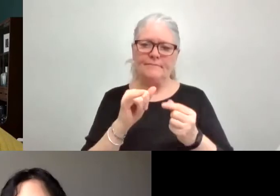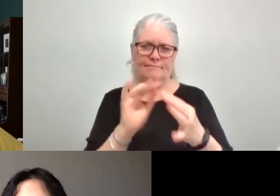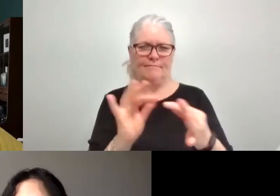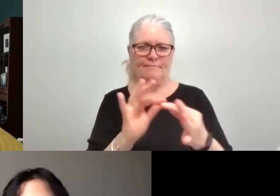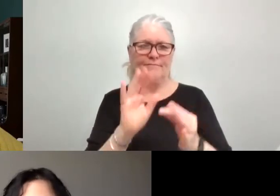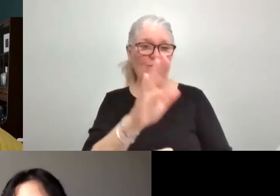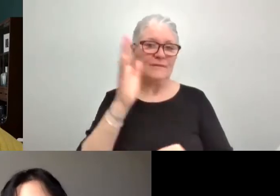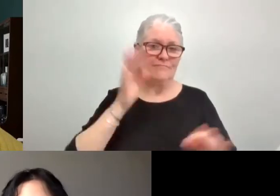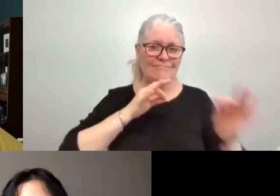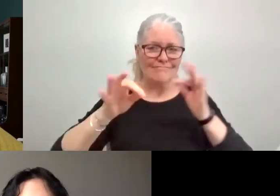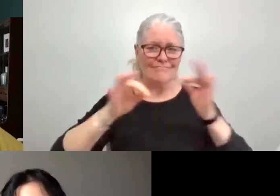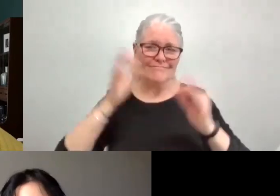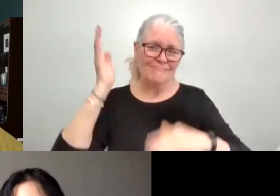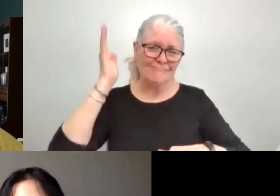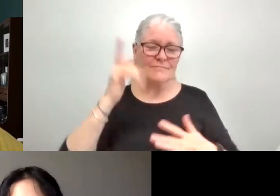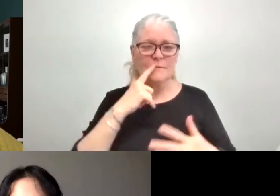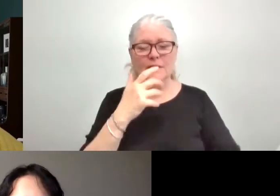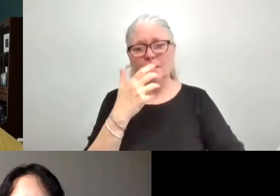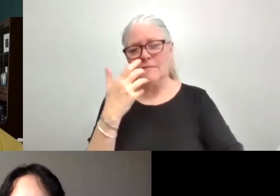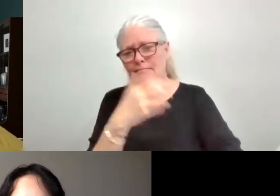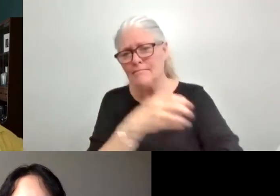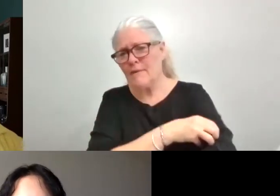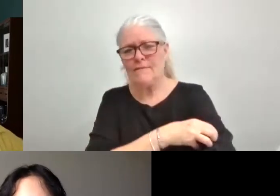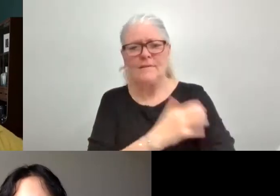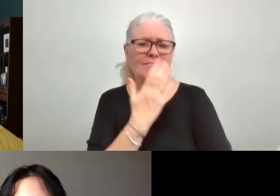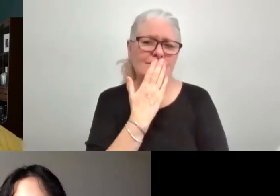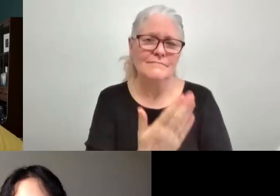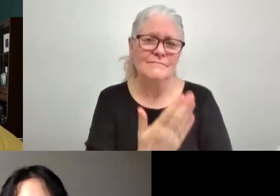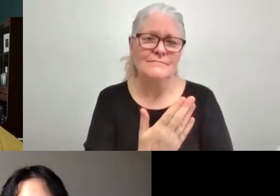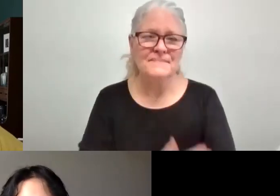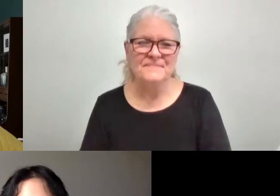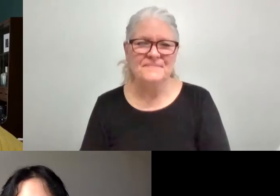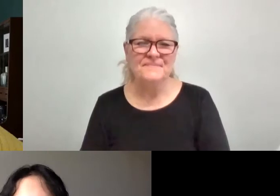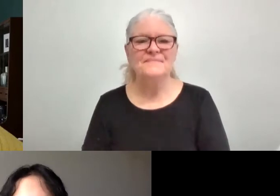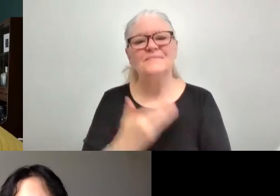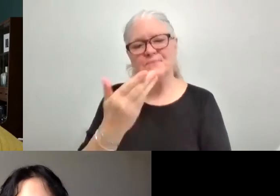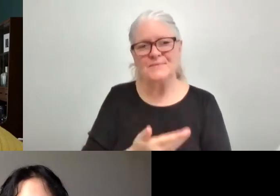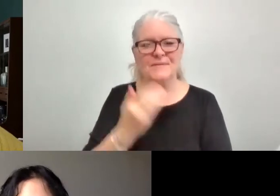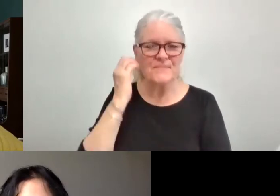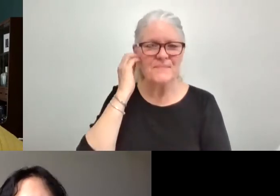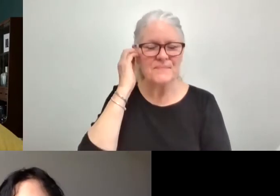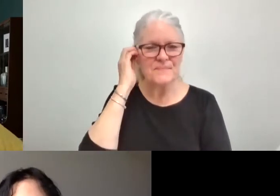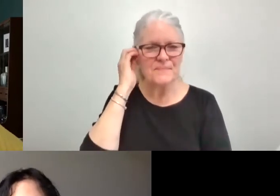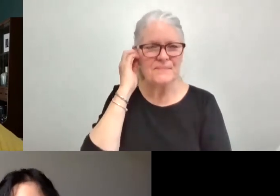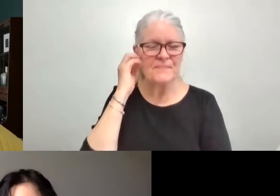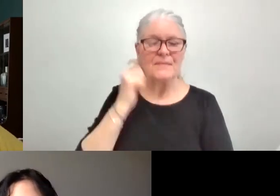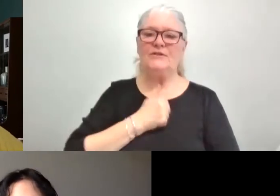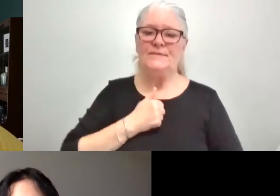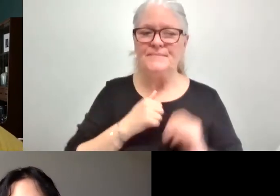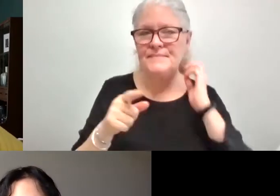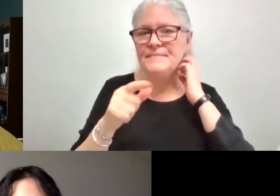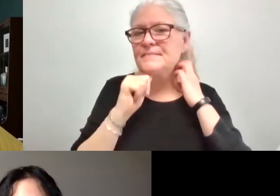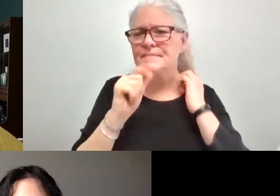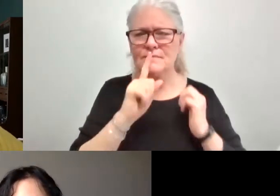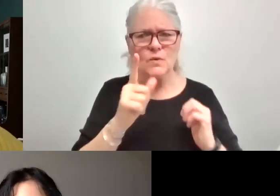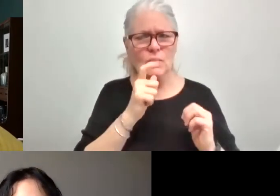speech was extremely empowering. So thank you. Thank you. Yeah, I like this. I'm so sorry. I don't know who said